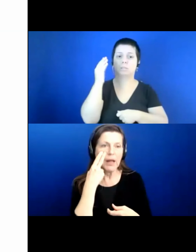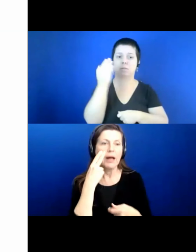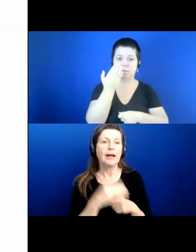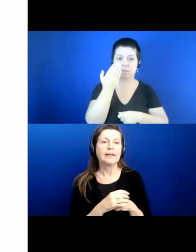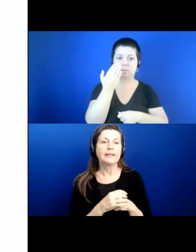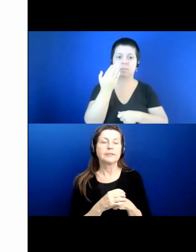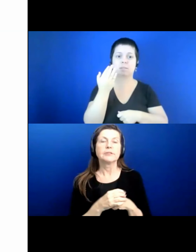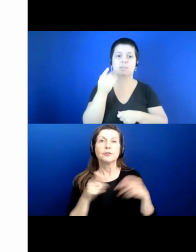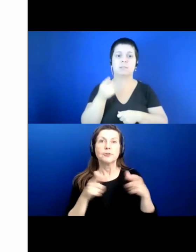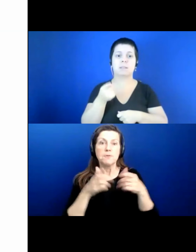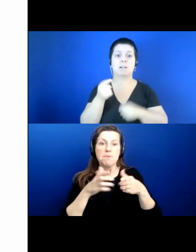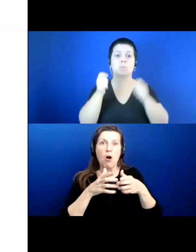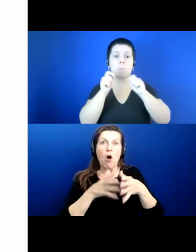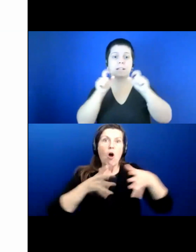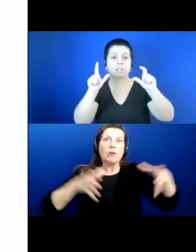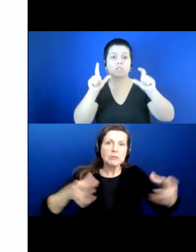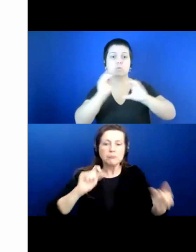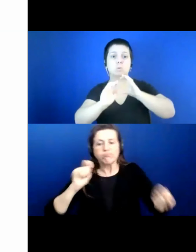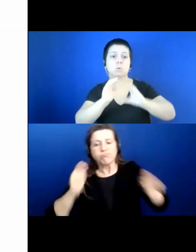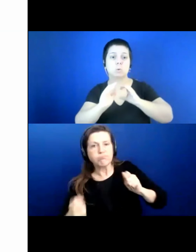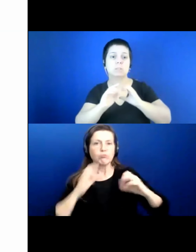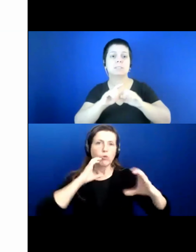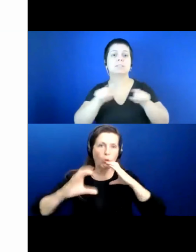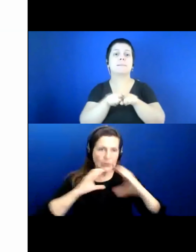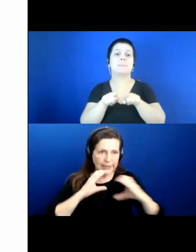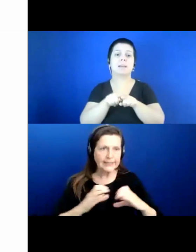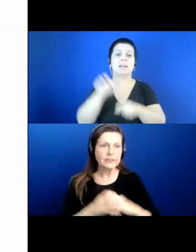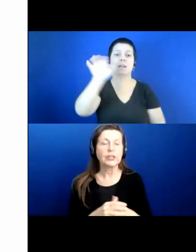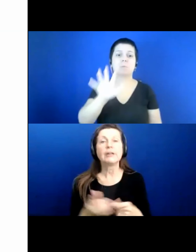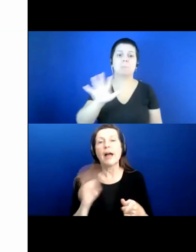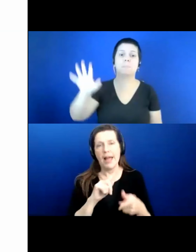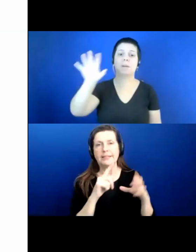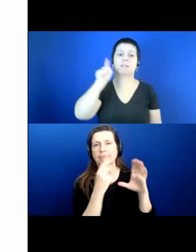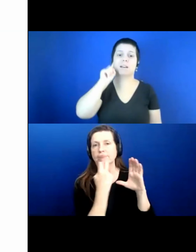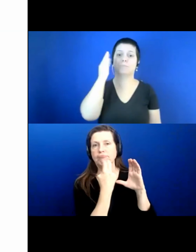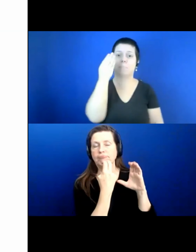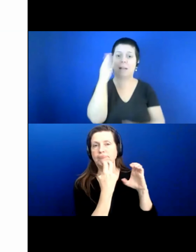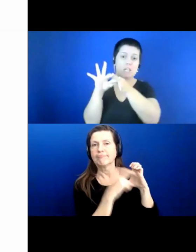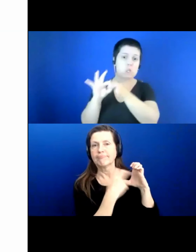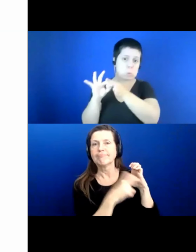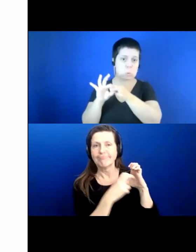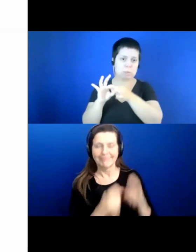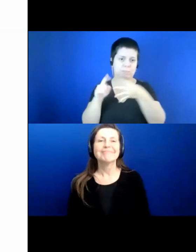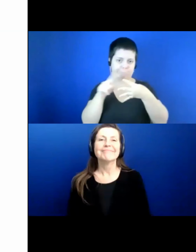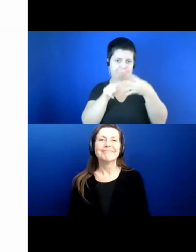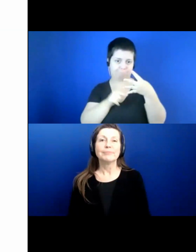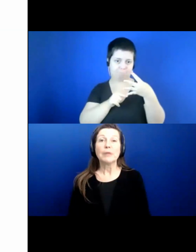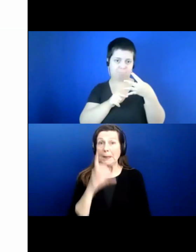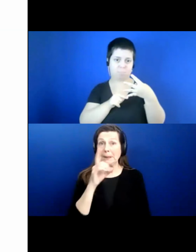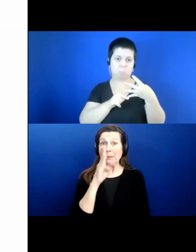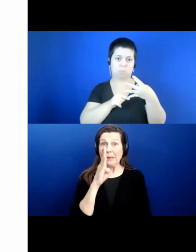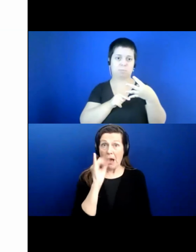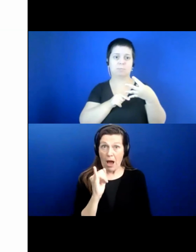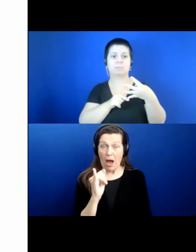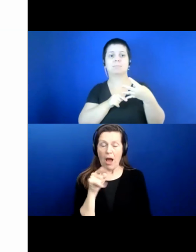Augmentative and Alternative Communication, and of course the European Deafblind Union. So DBI is the point of